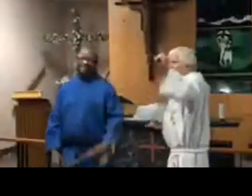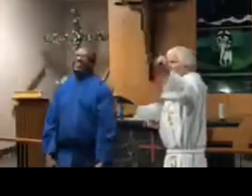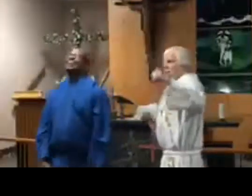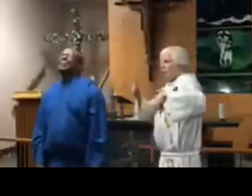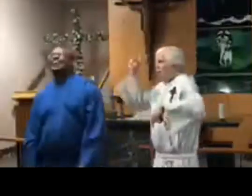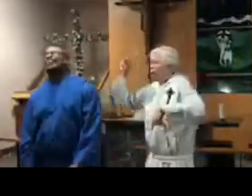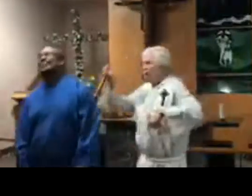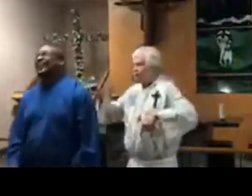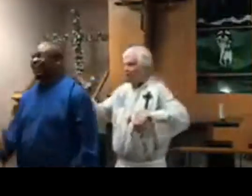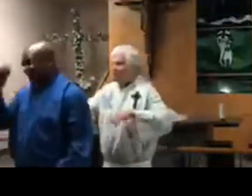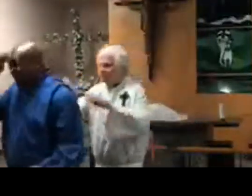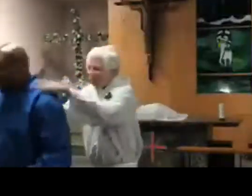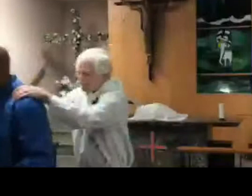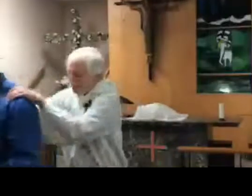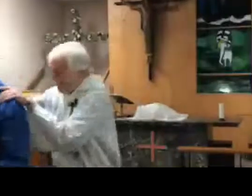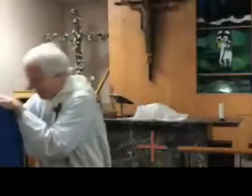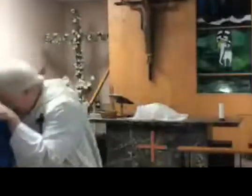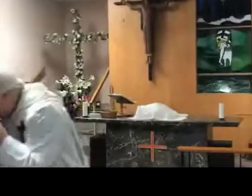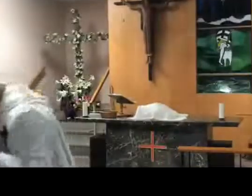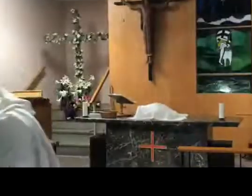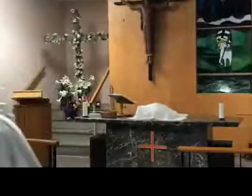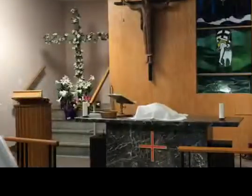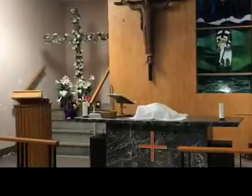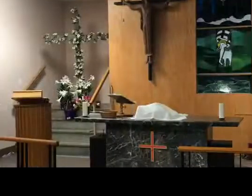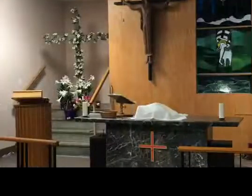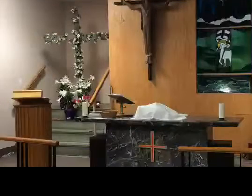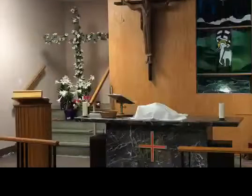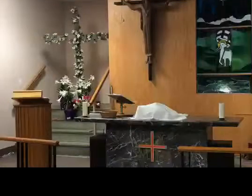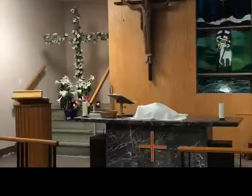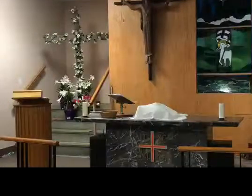I think there's going to be lightning. I forgot. I'm so sorry.